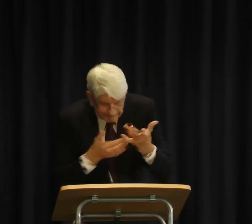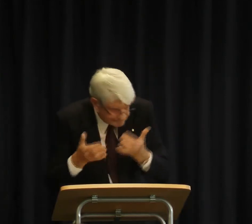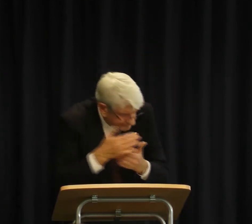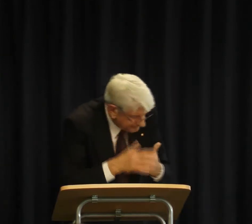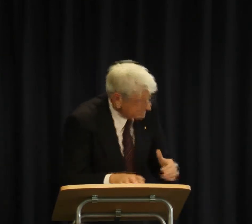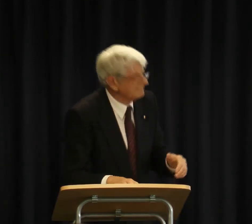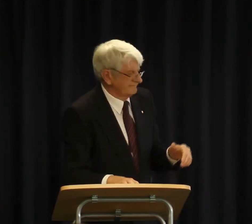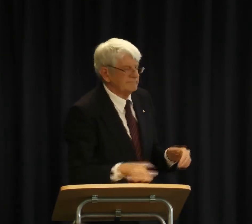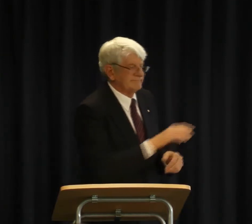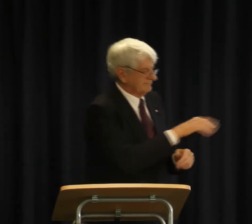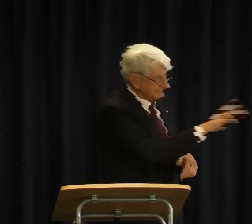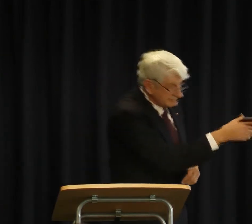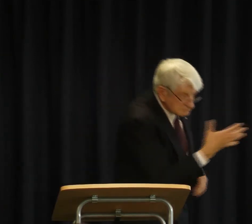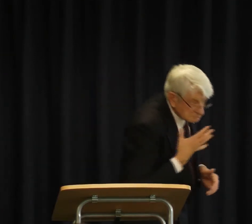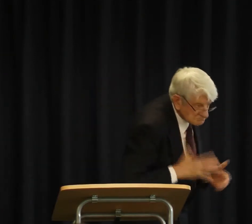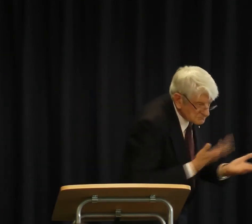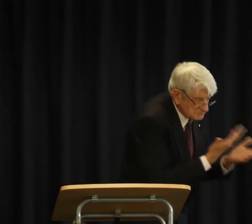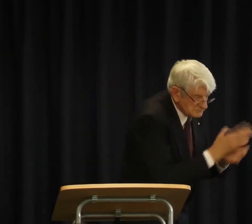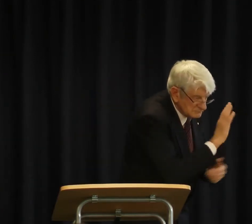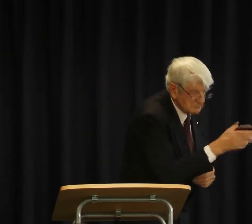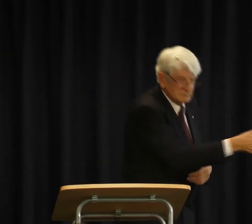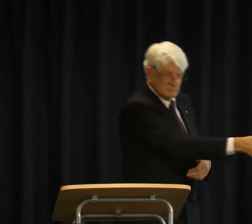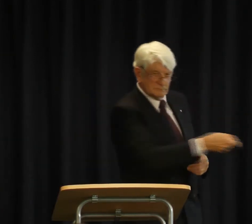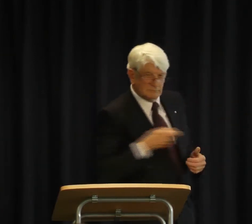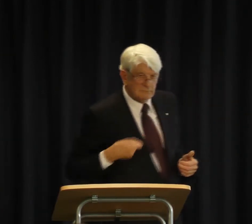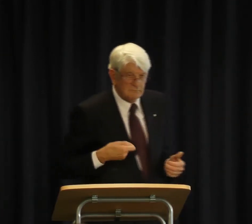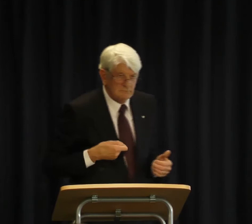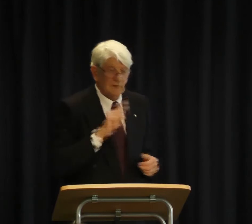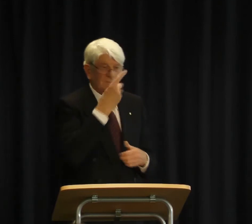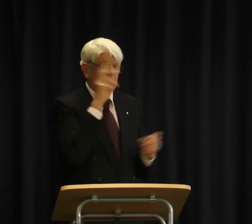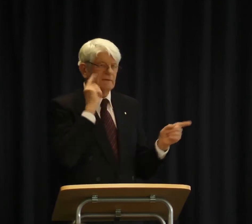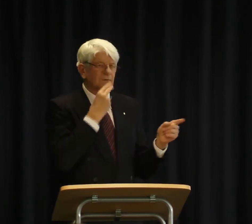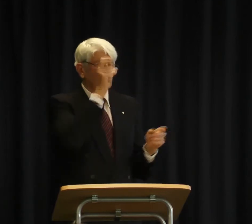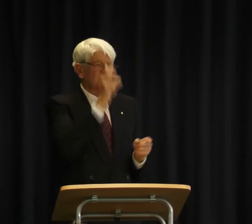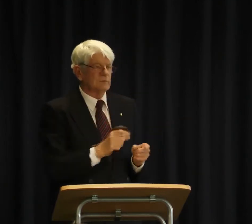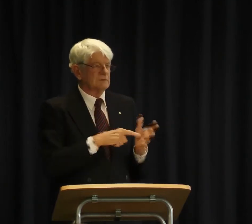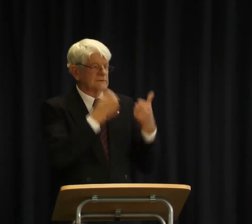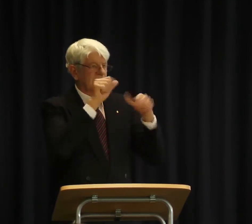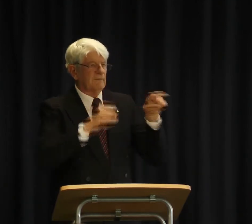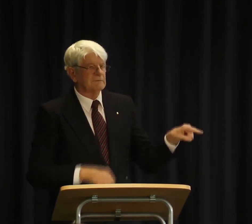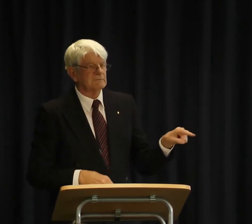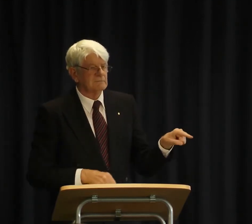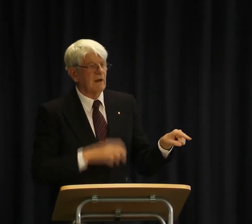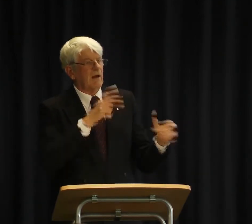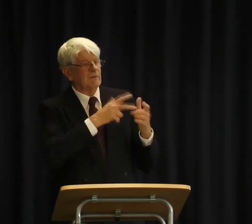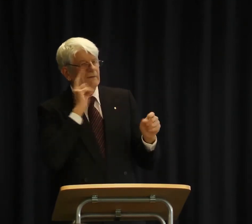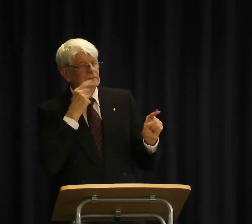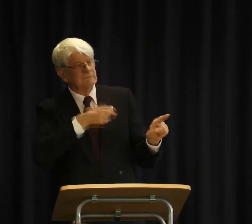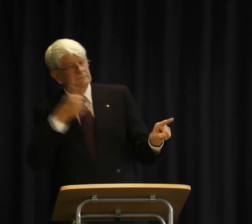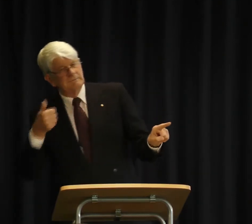would consult with the Victorian Deaf Board. So board members would have this conversation with deaf